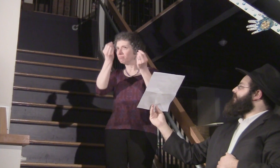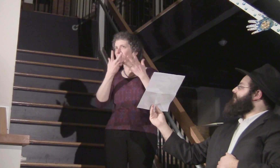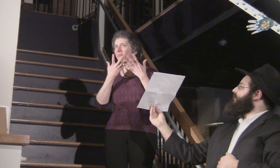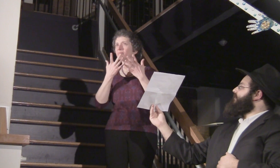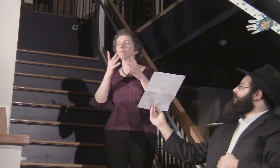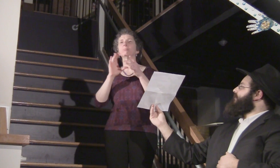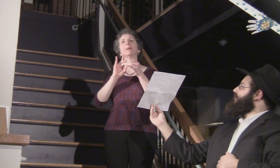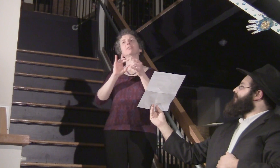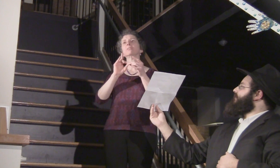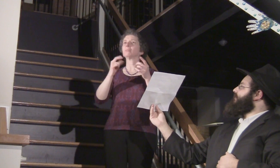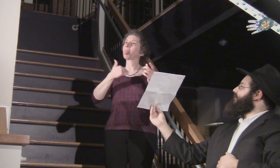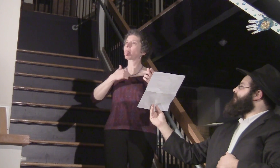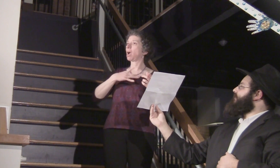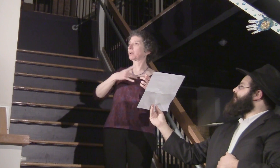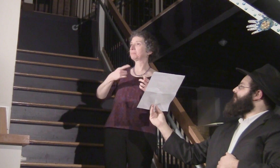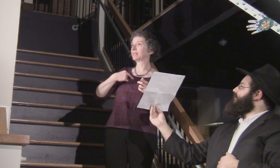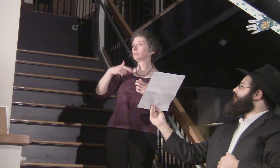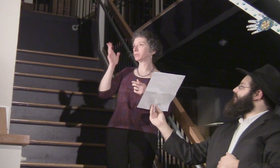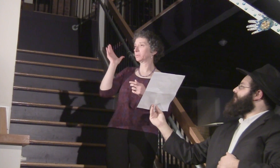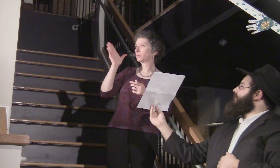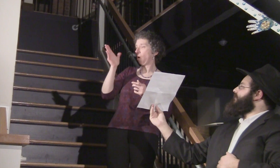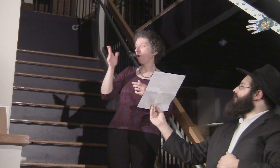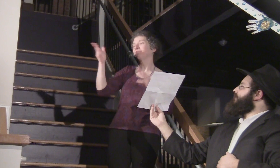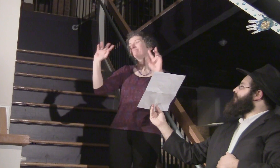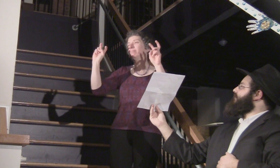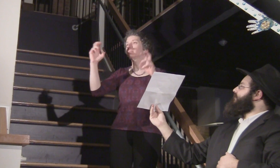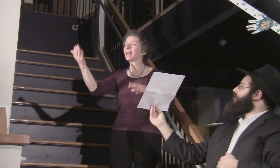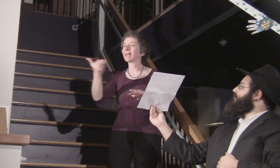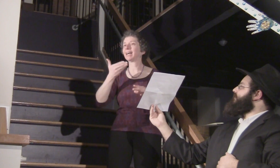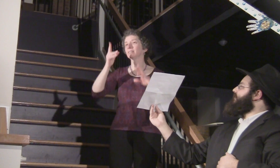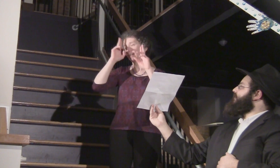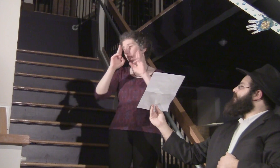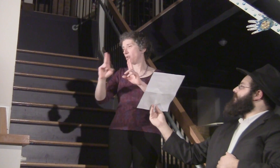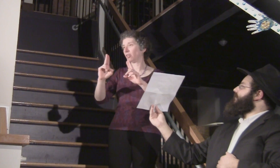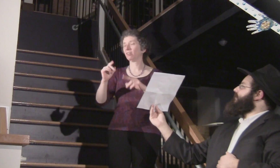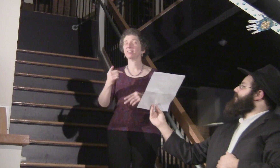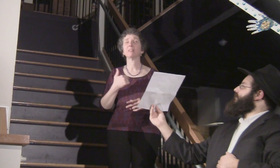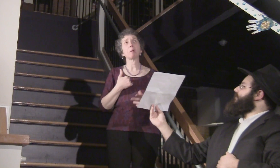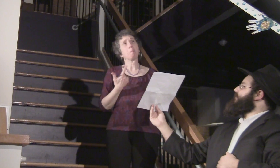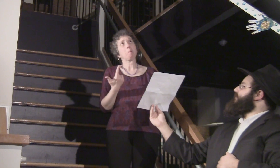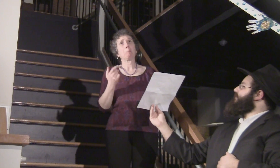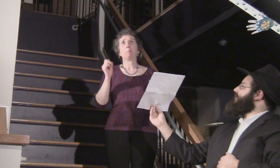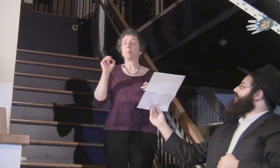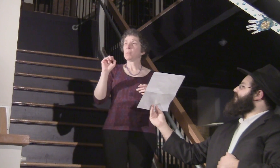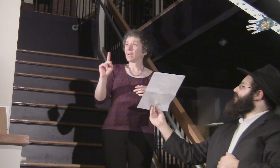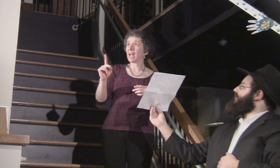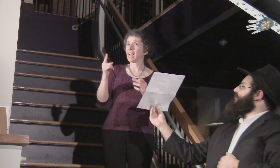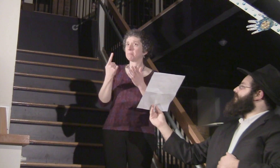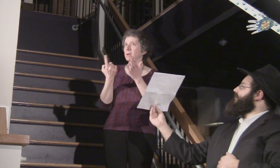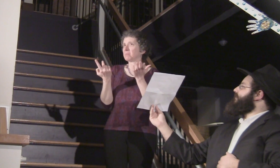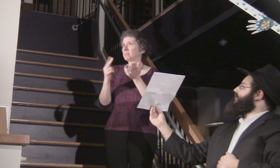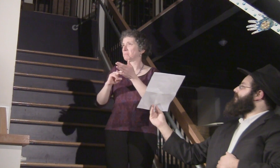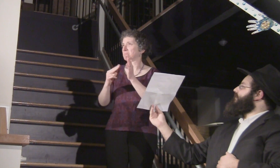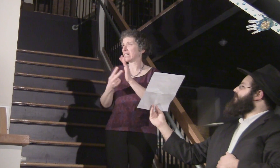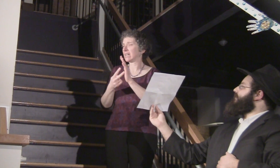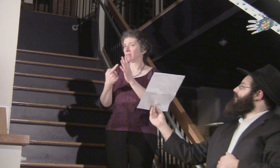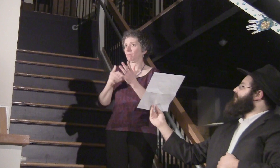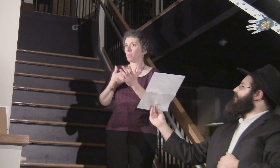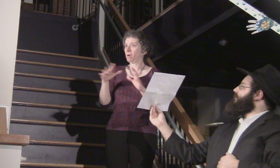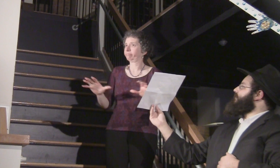So really, Joshua mentioned that he would, like to invite me for this honor, and I said, okay, but what exactly